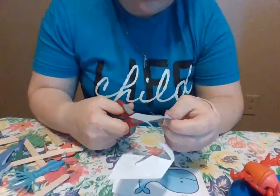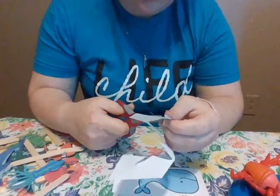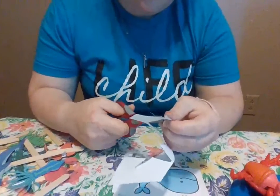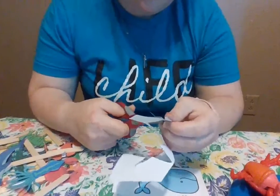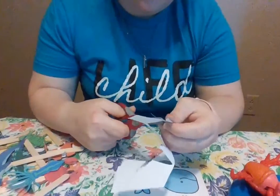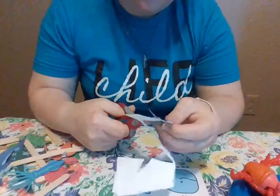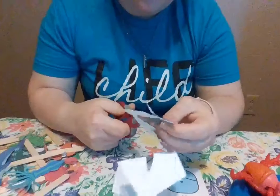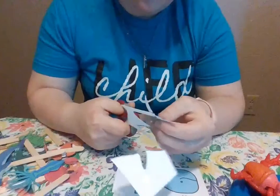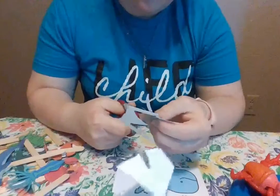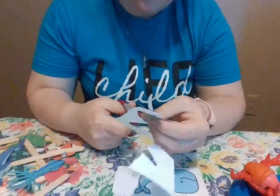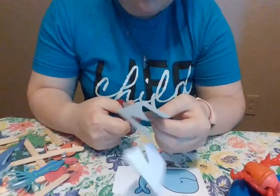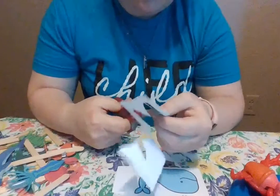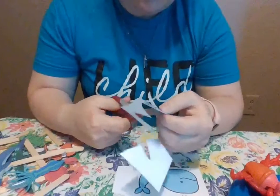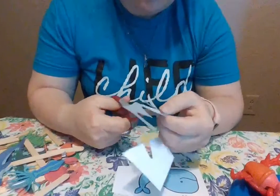them.